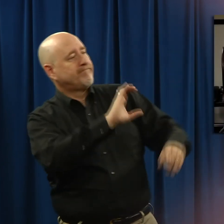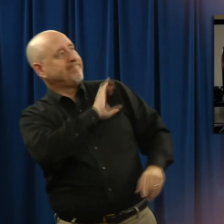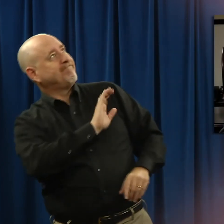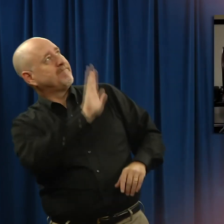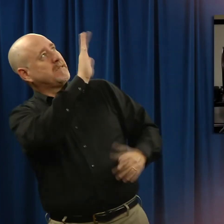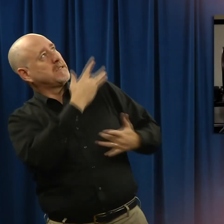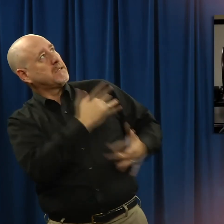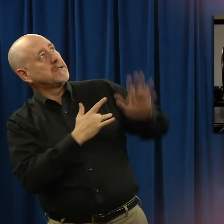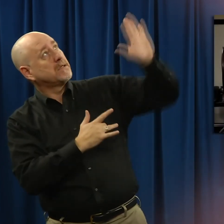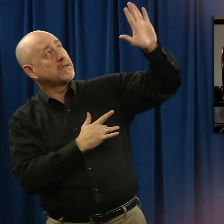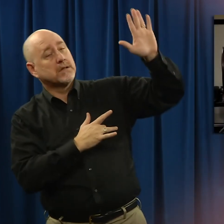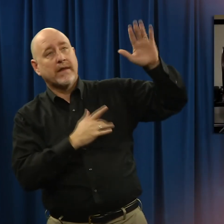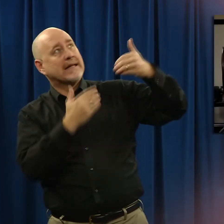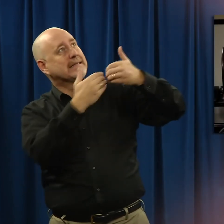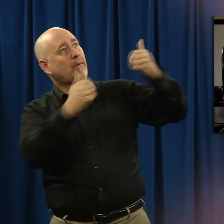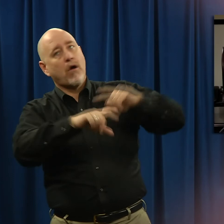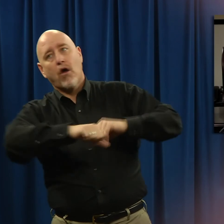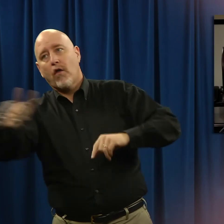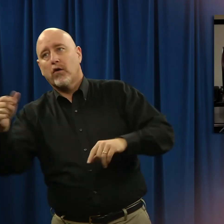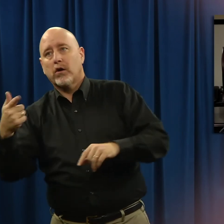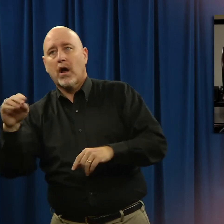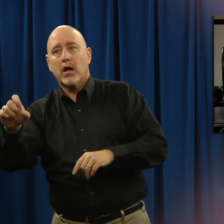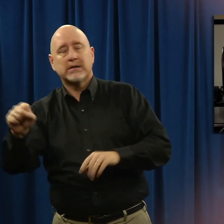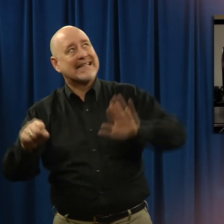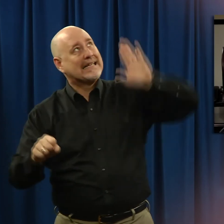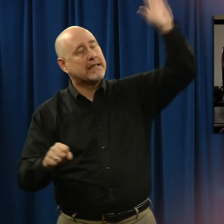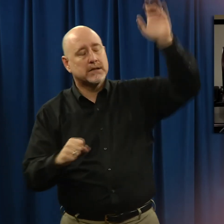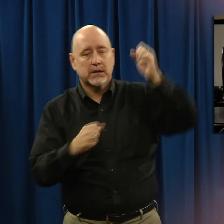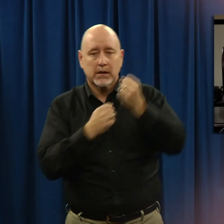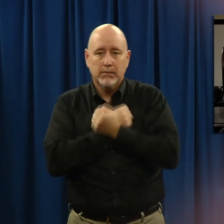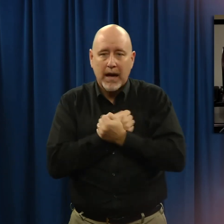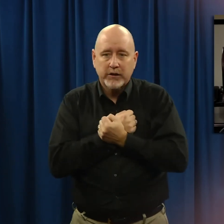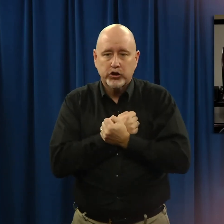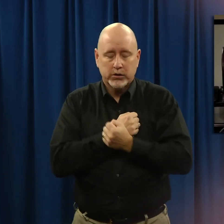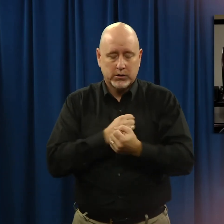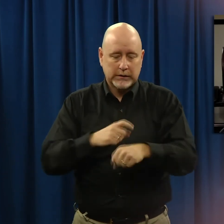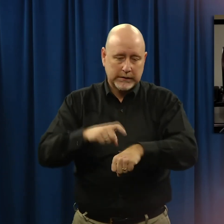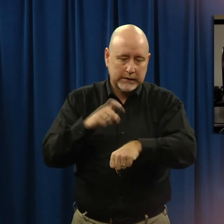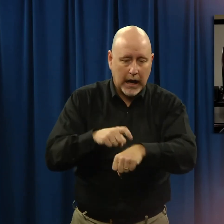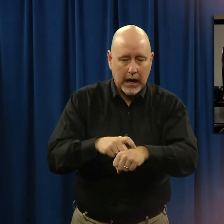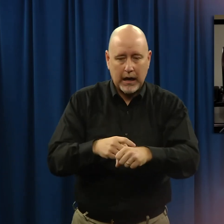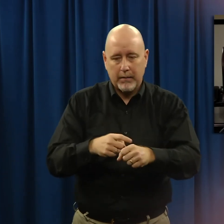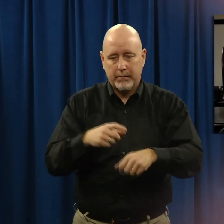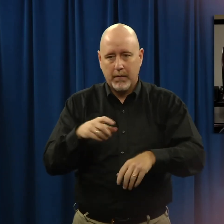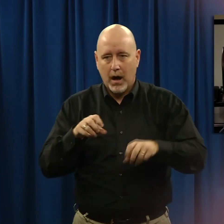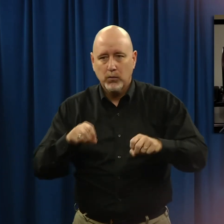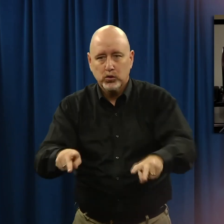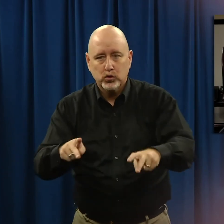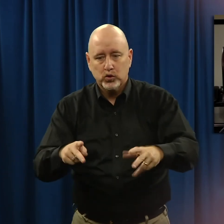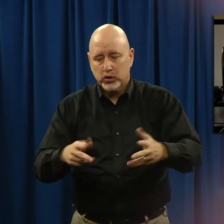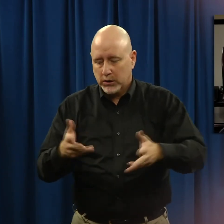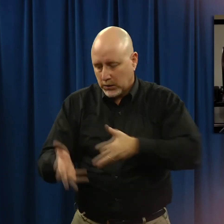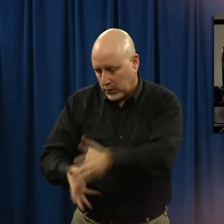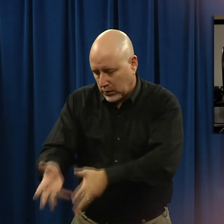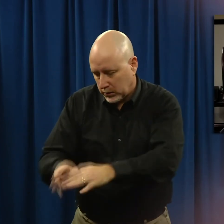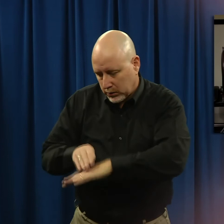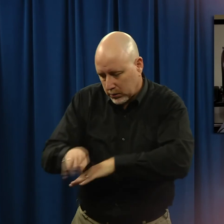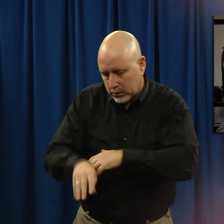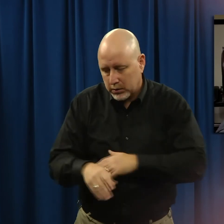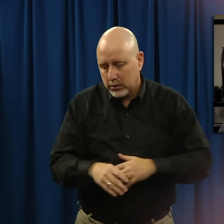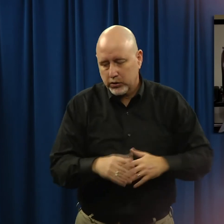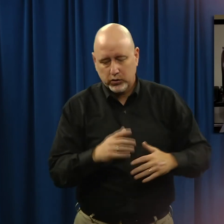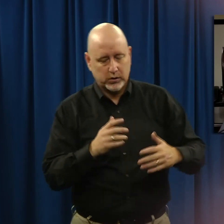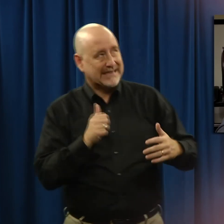Him apart is His compassion, the time, the opportunity, the guidance He offers in order for us to